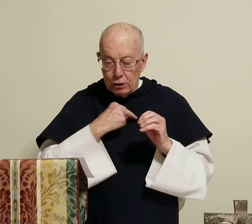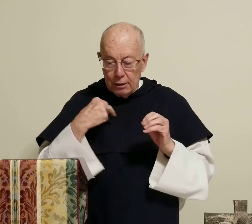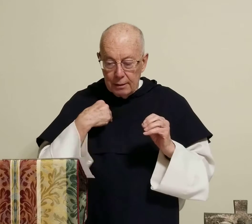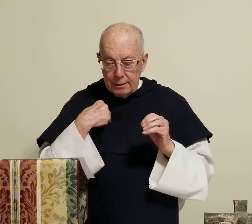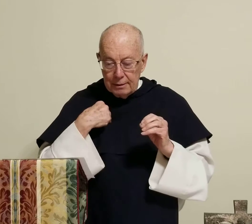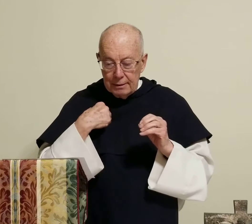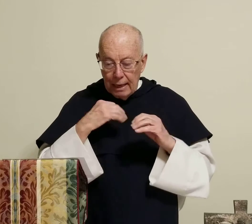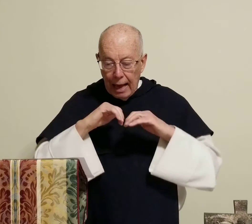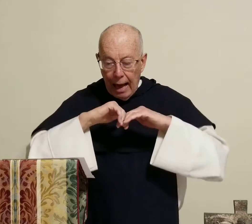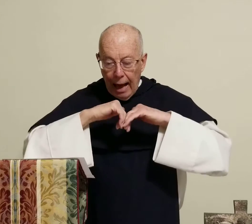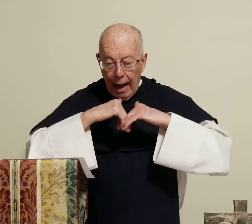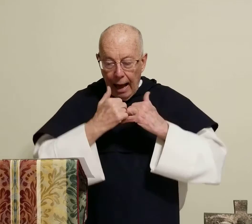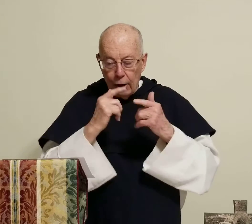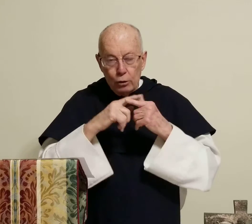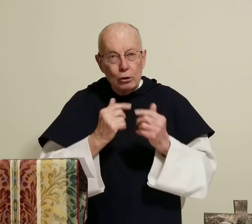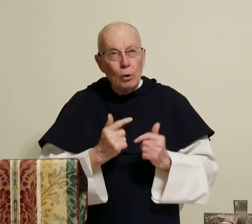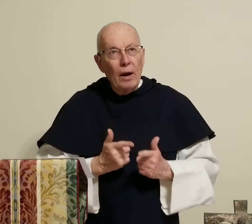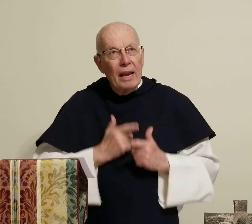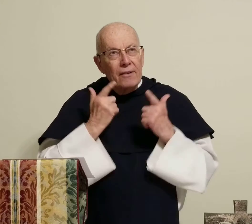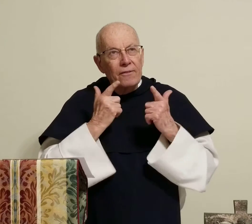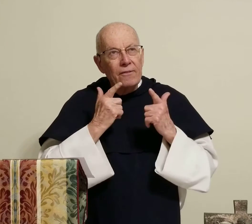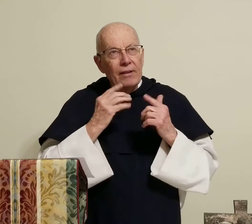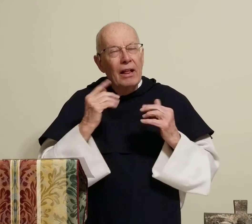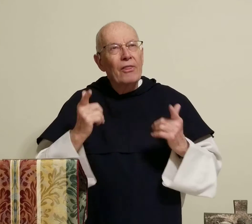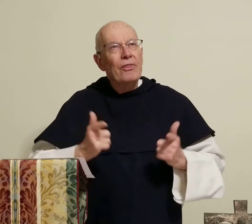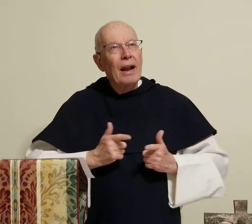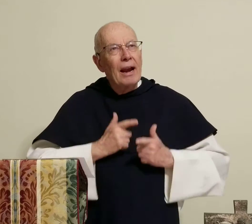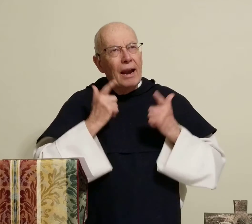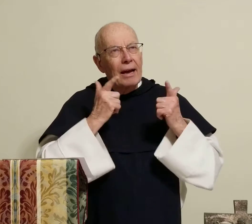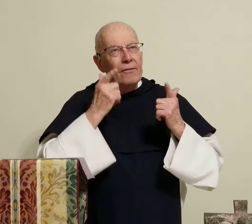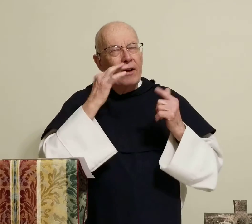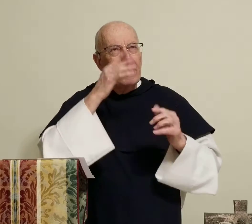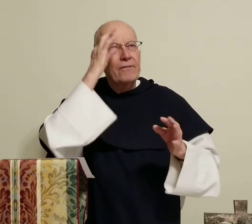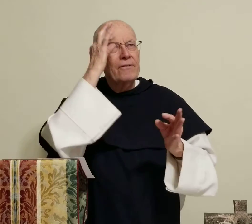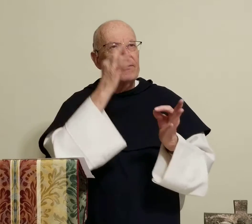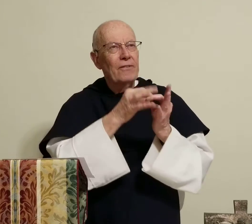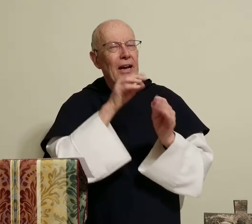desire. I should live the life of faith.